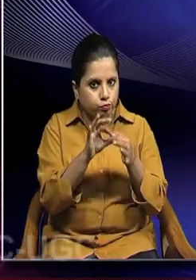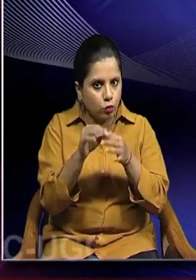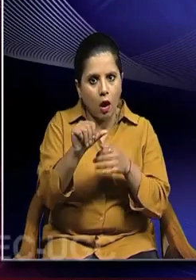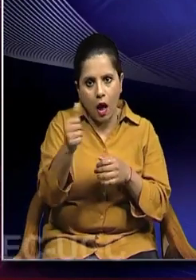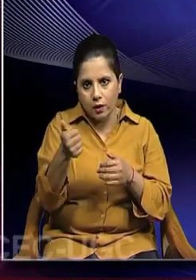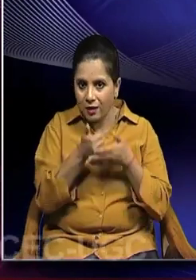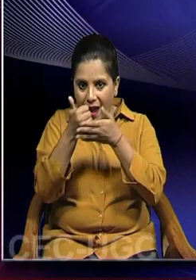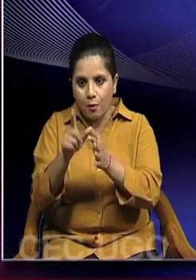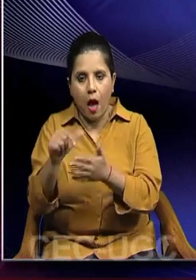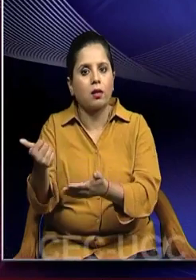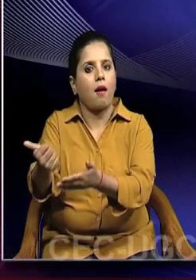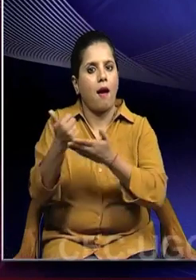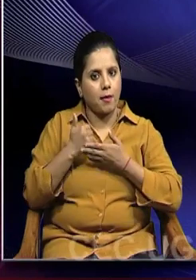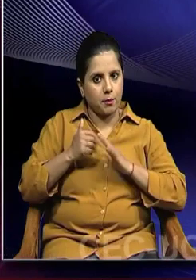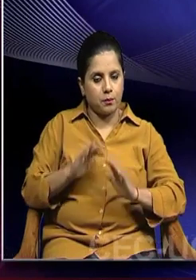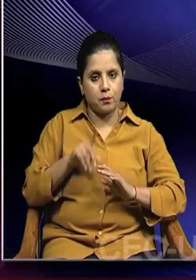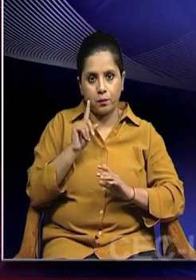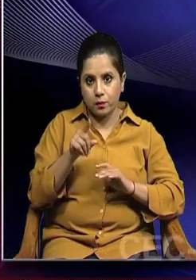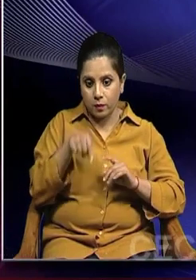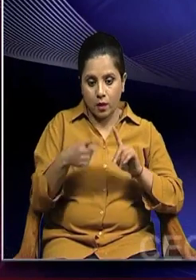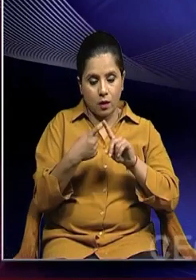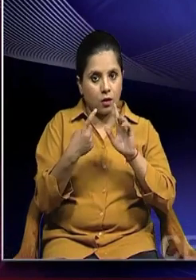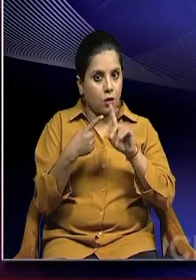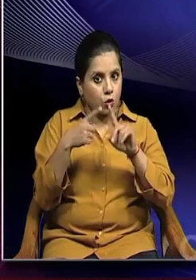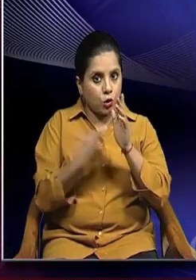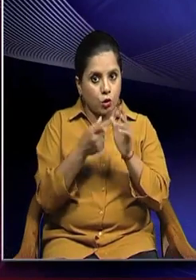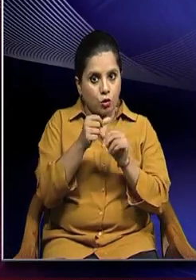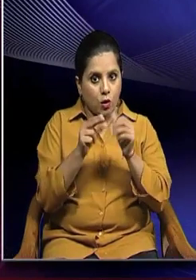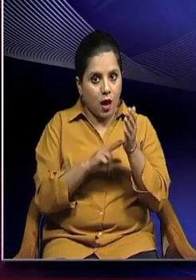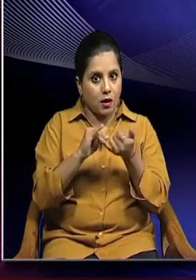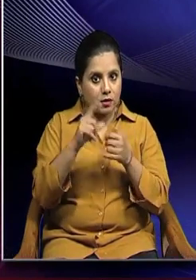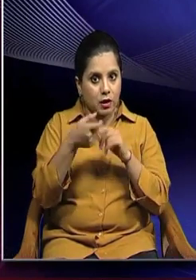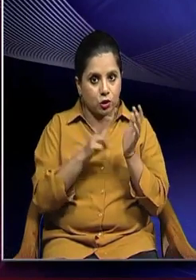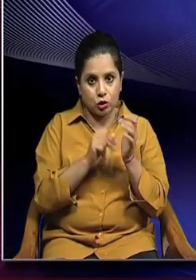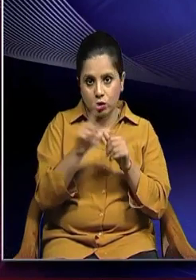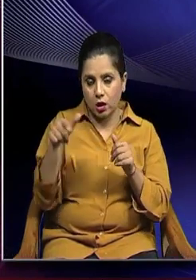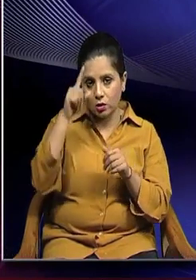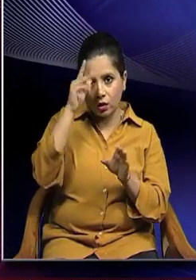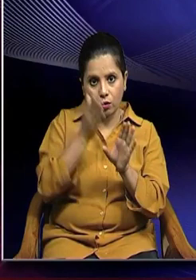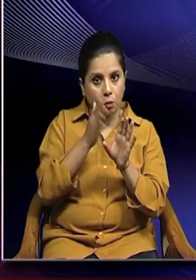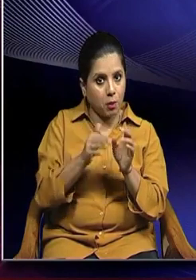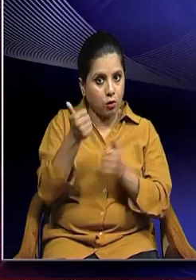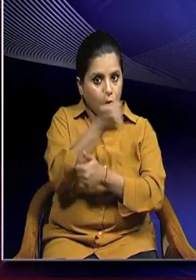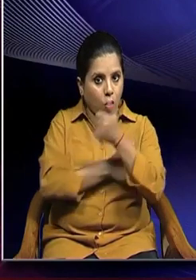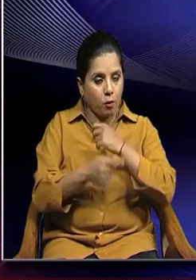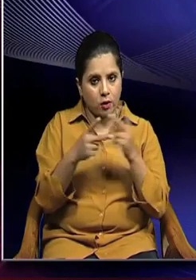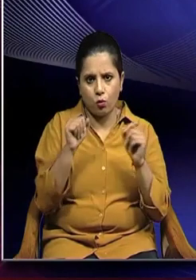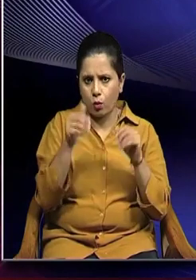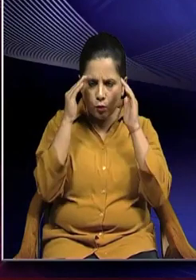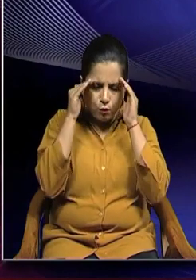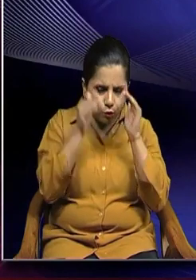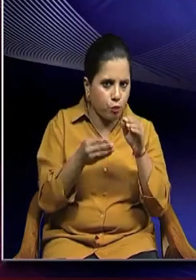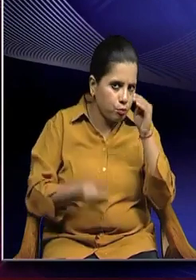help you. While transactional psychology is largely rooted in competition view of nature